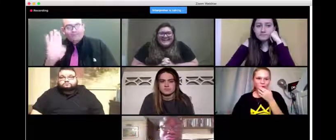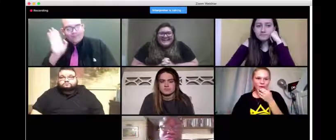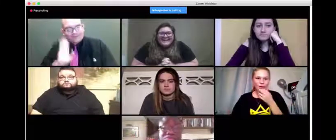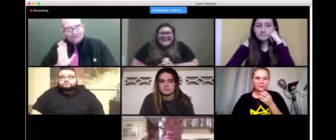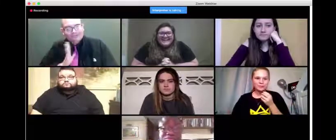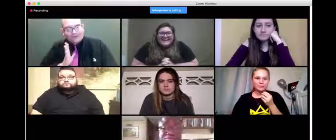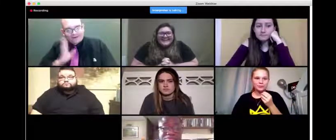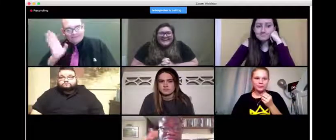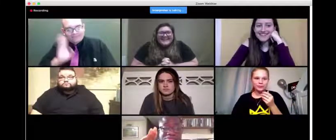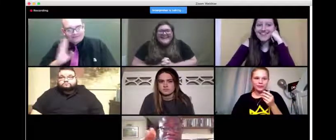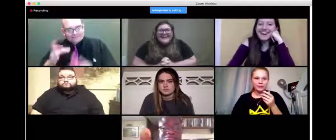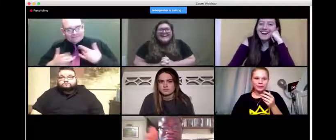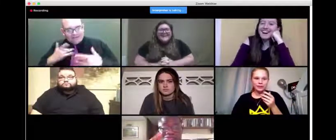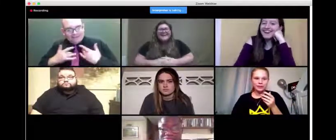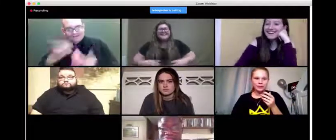quick. I'm